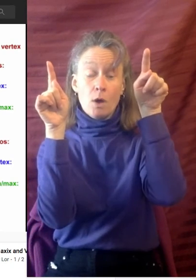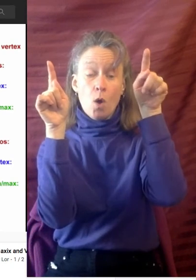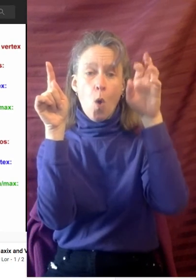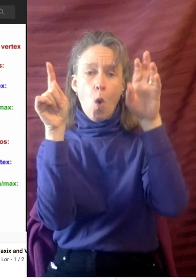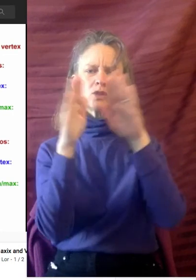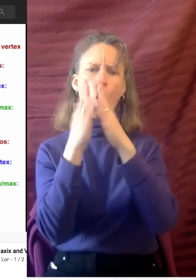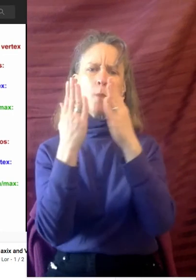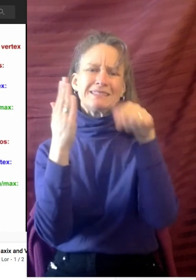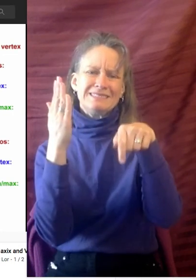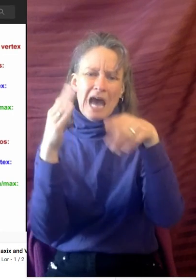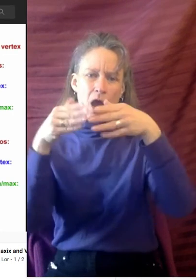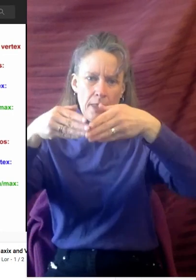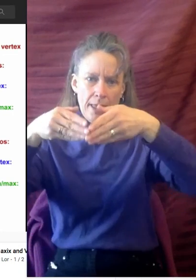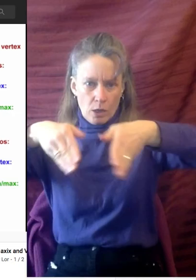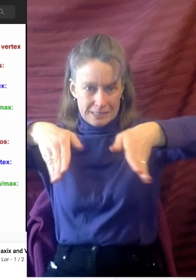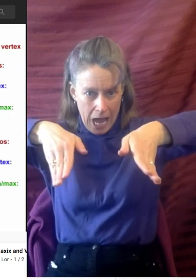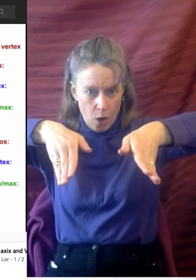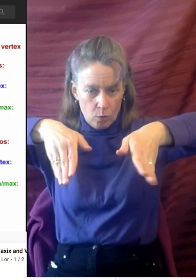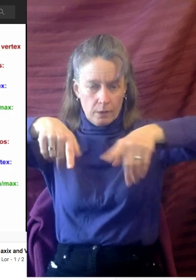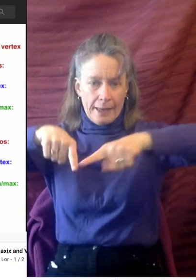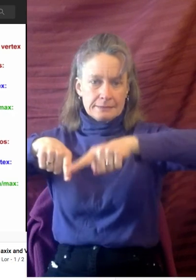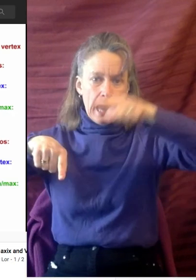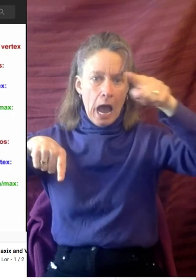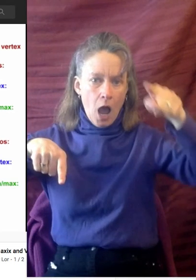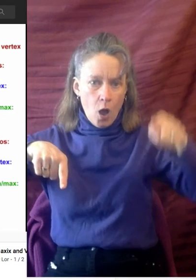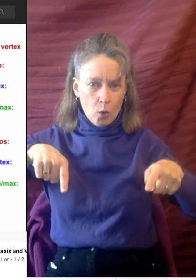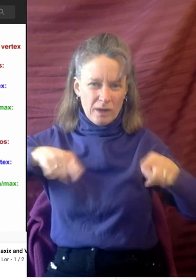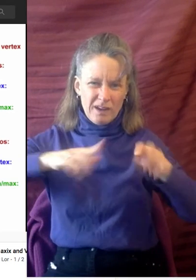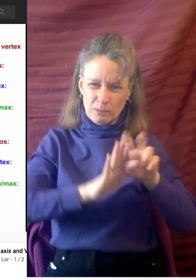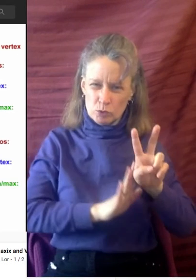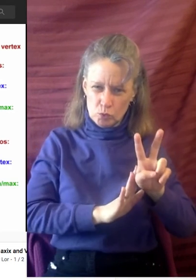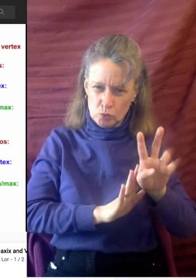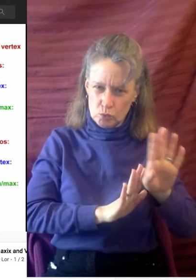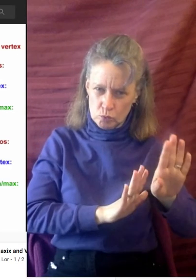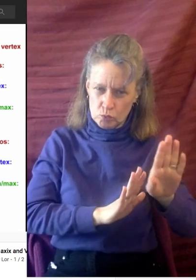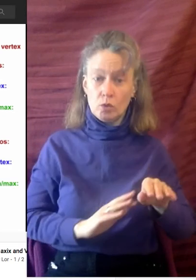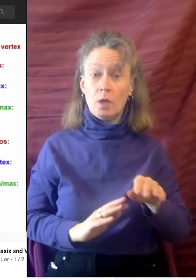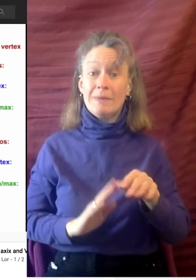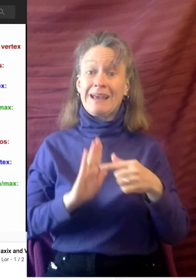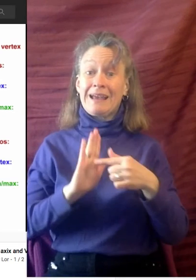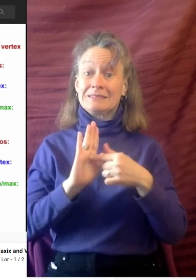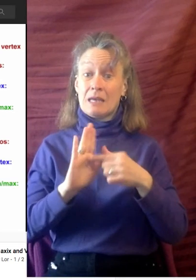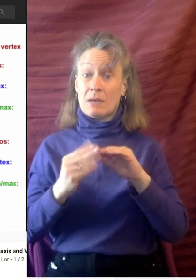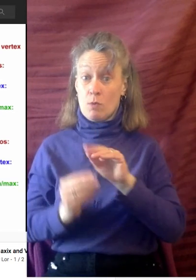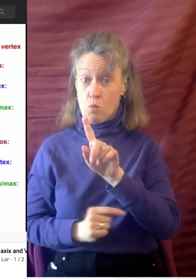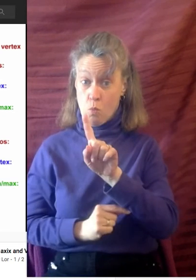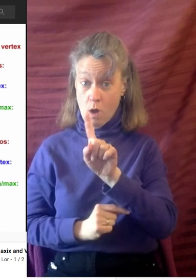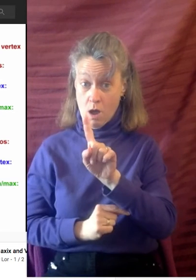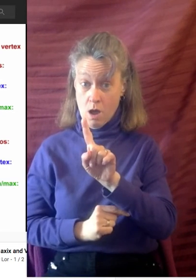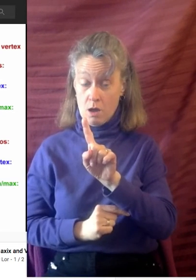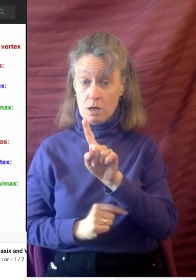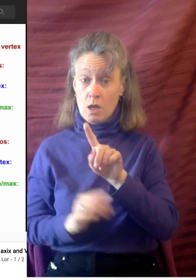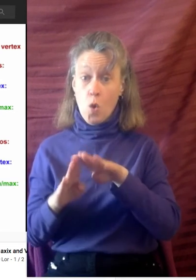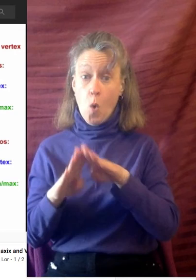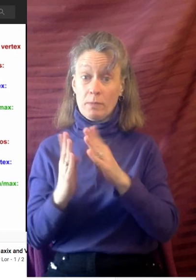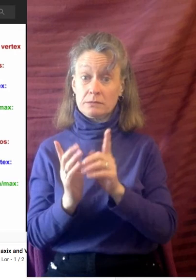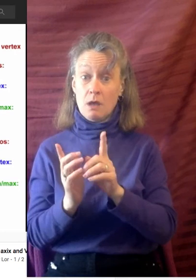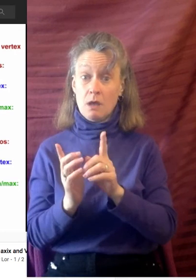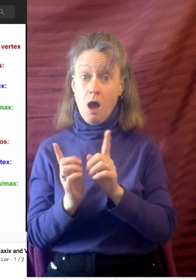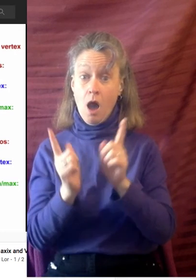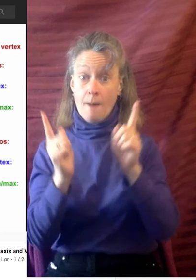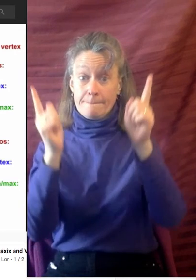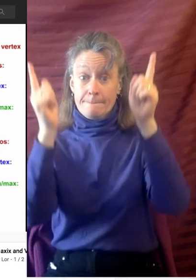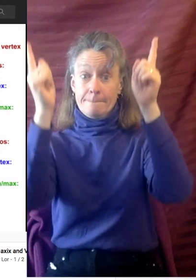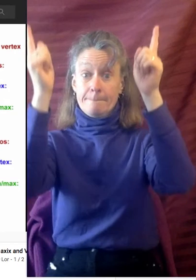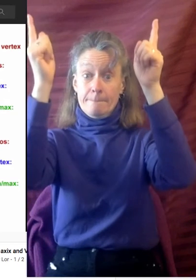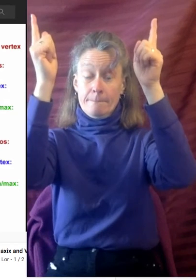in example 2. In example 1, if it's opening upwards where your arrows are going up, then you'll have